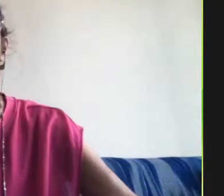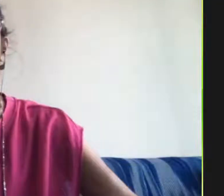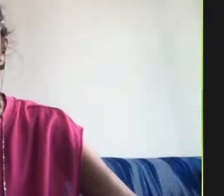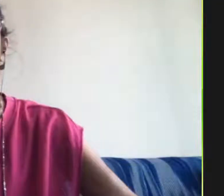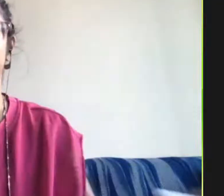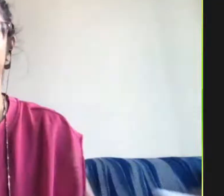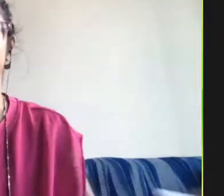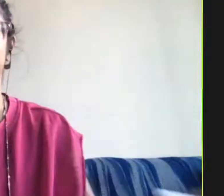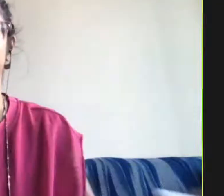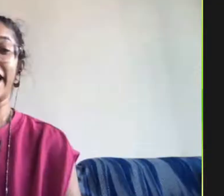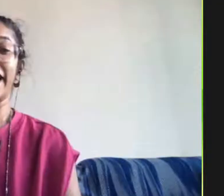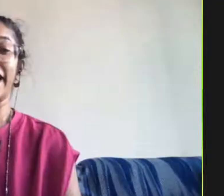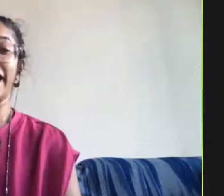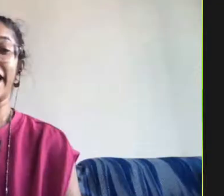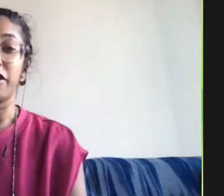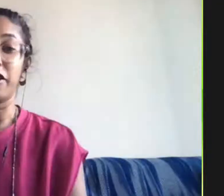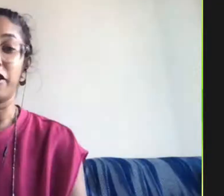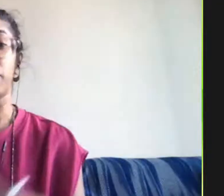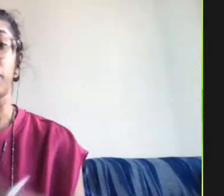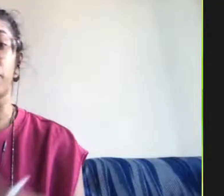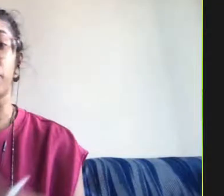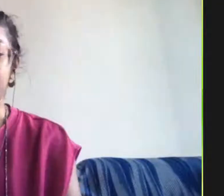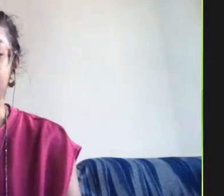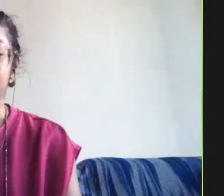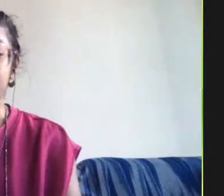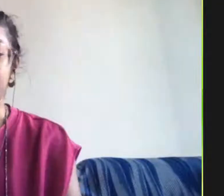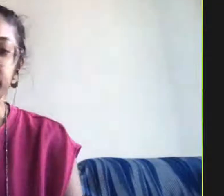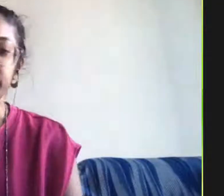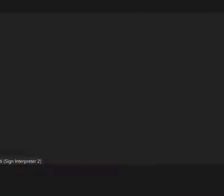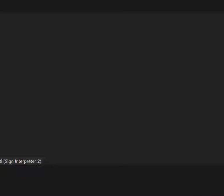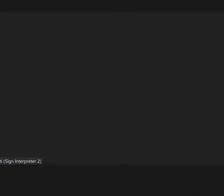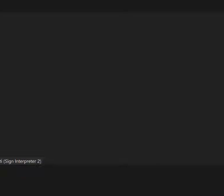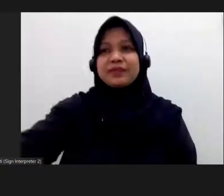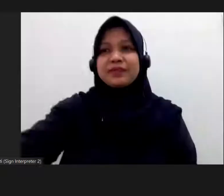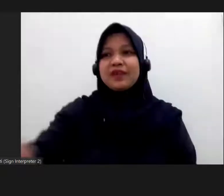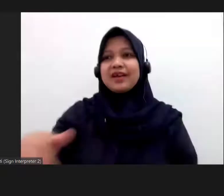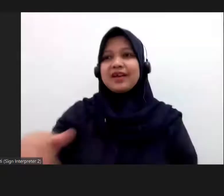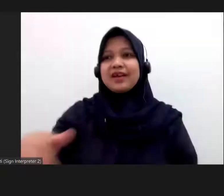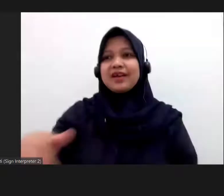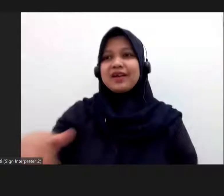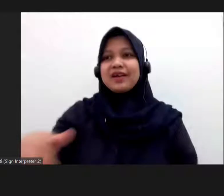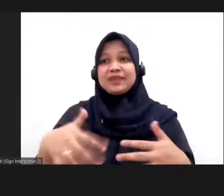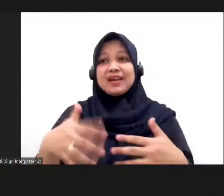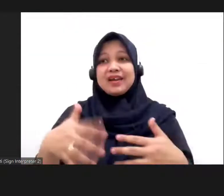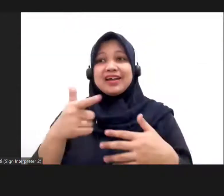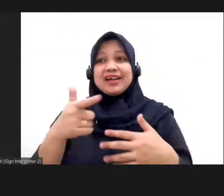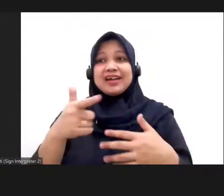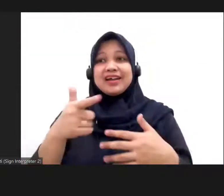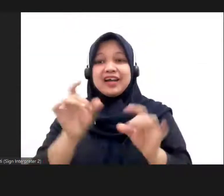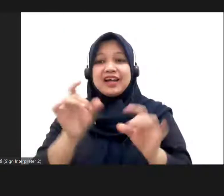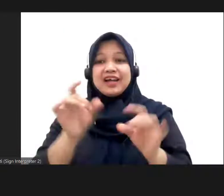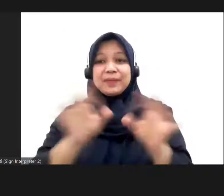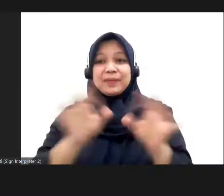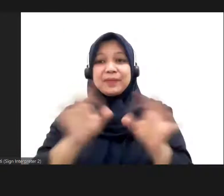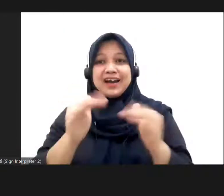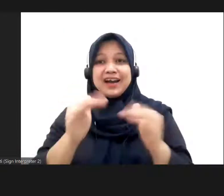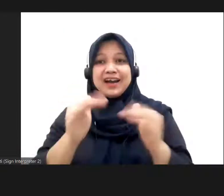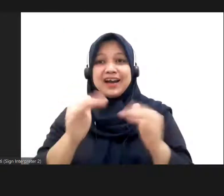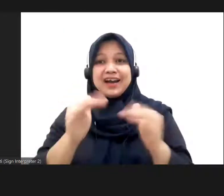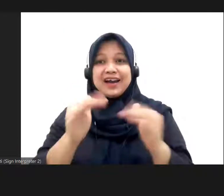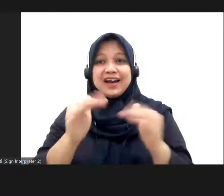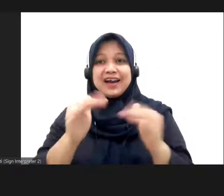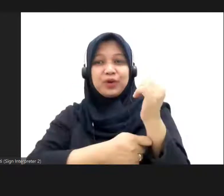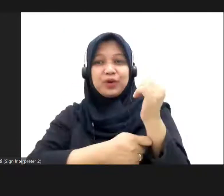Another interesting, so again, despite all the challenges that we're facing, that there isn't enough, overwhelming response here is that there's not